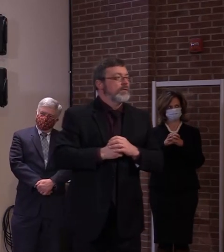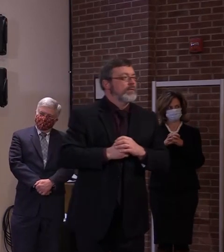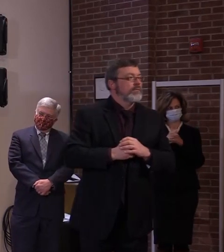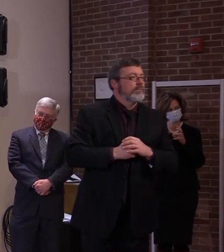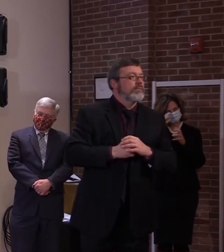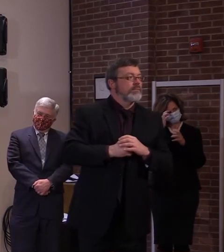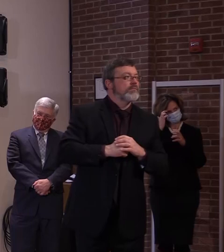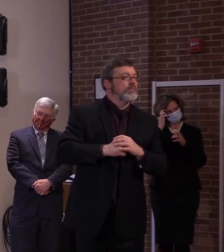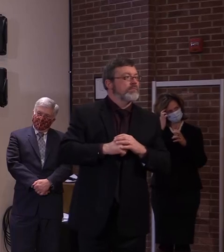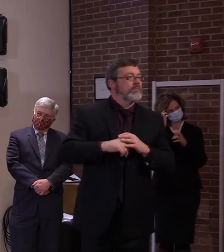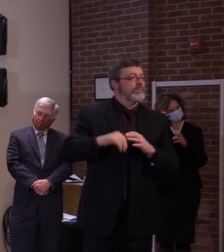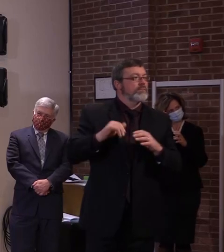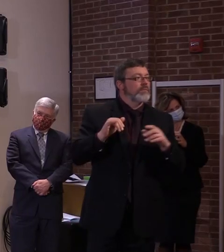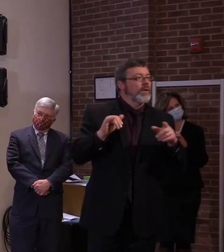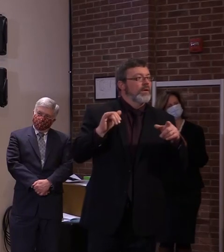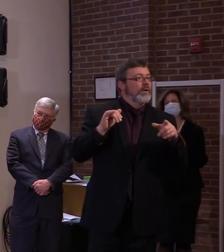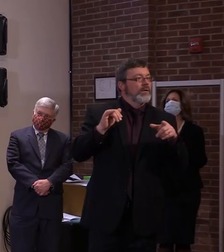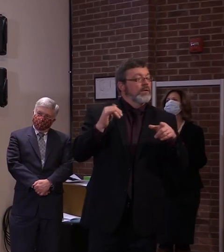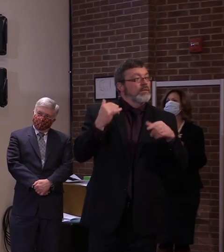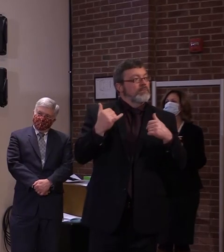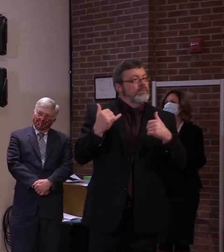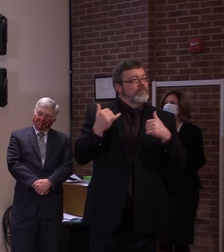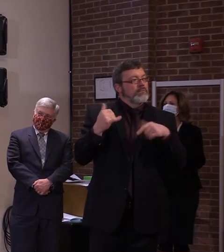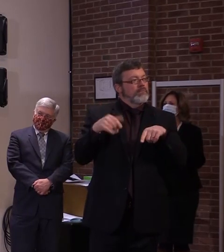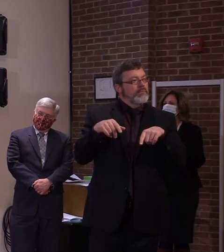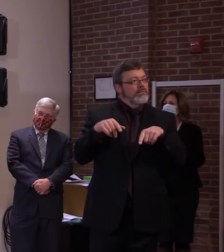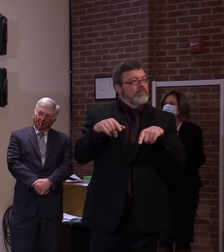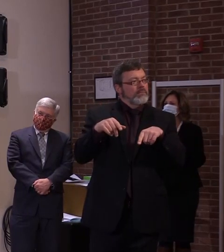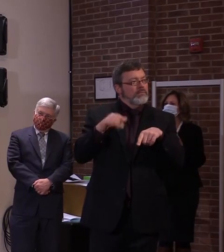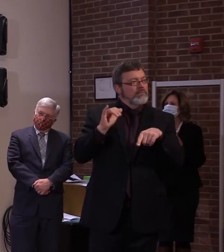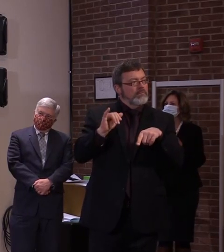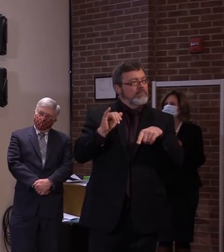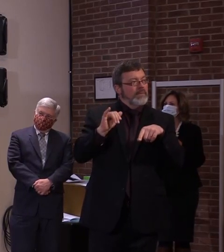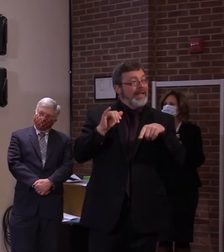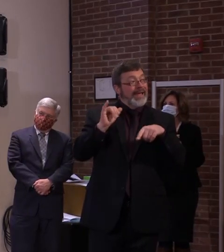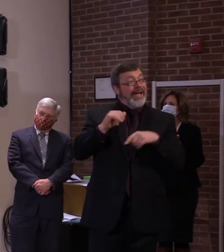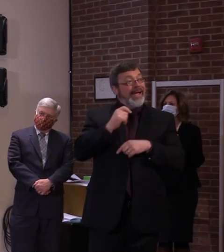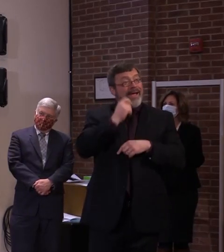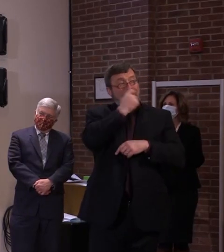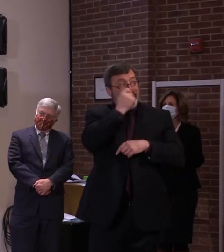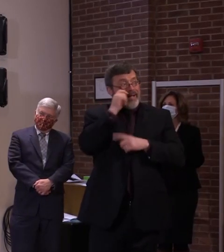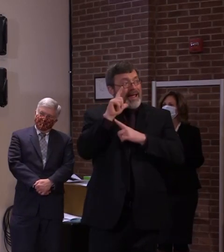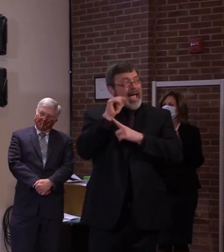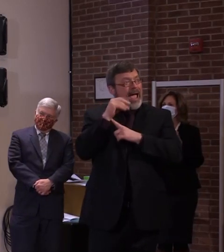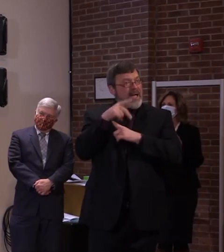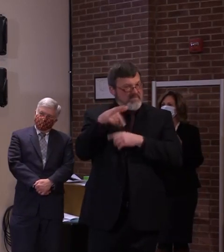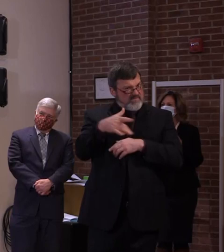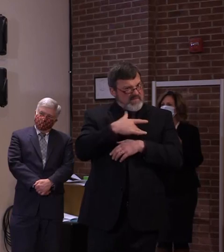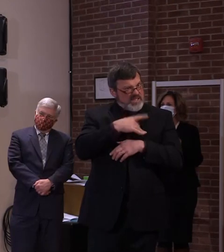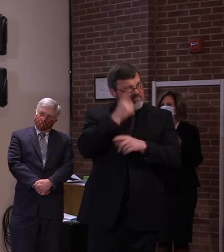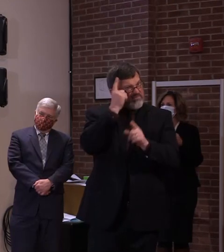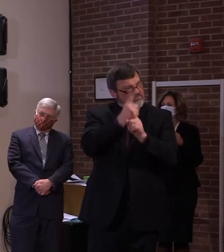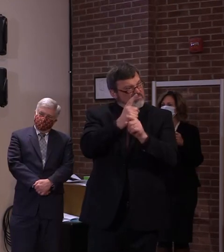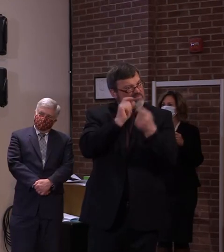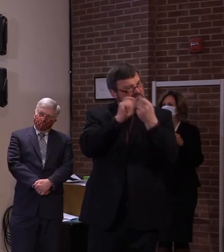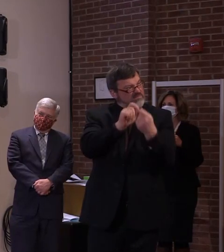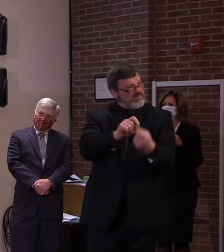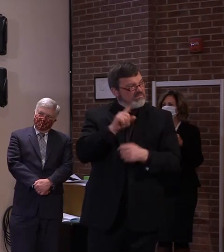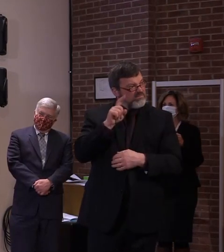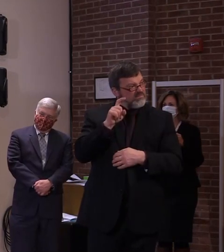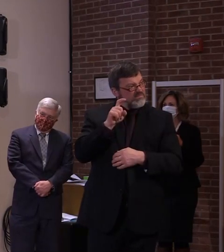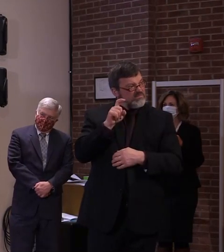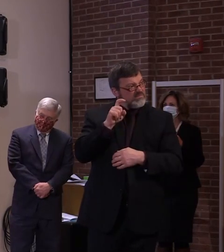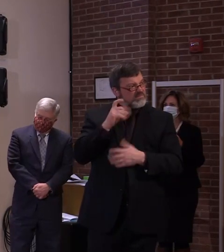PCR-type test, what does that mean? Okay, so the category of test really is NAAT,